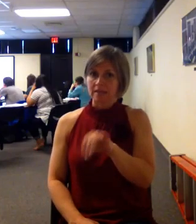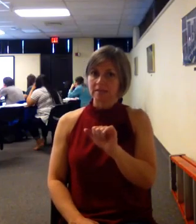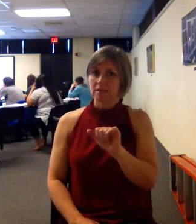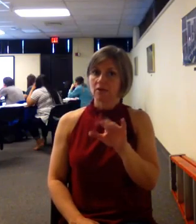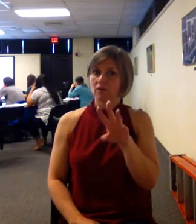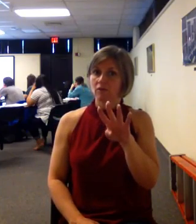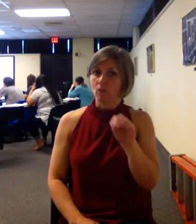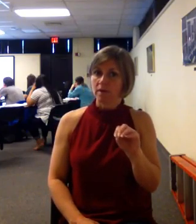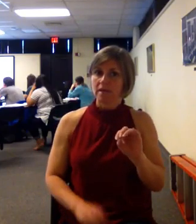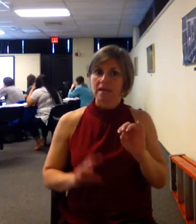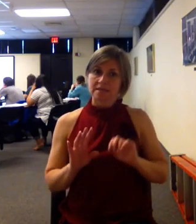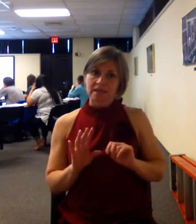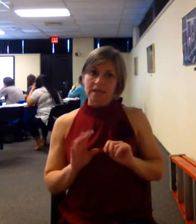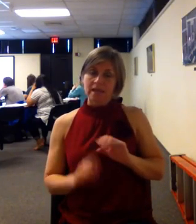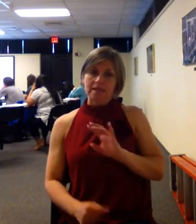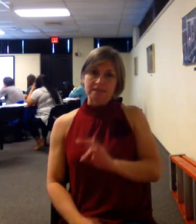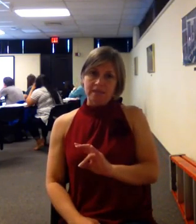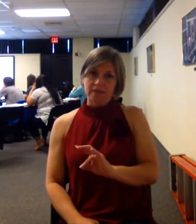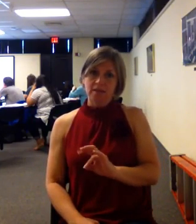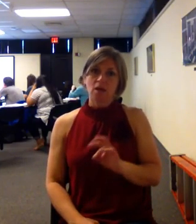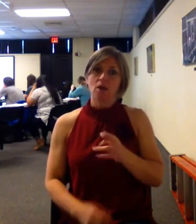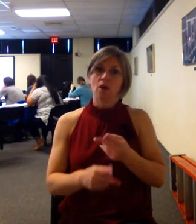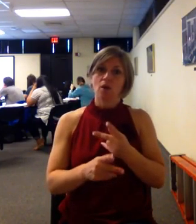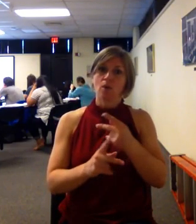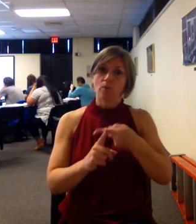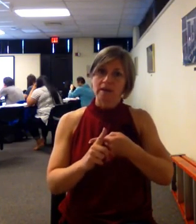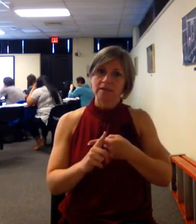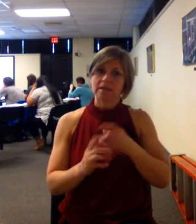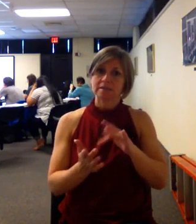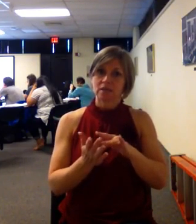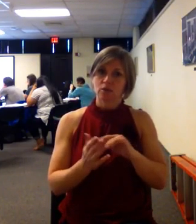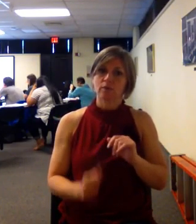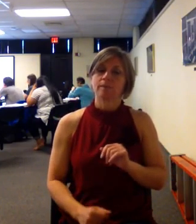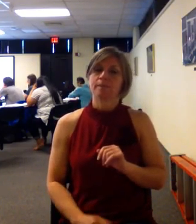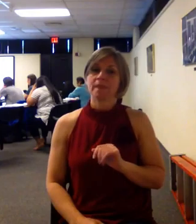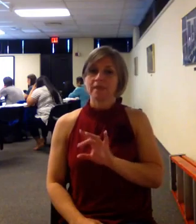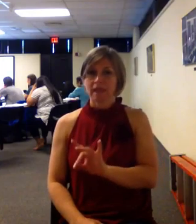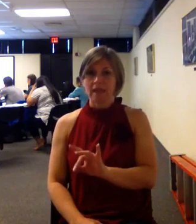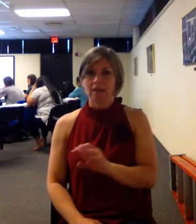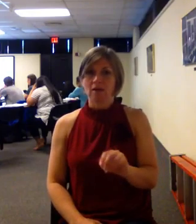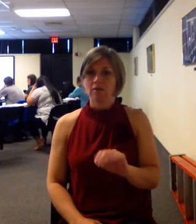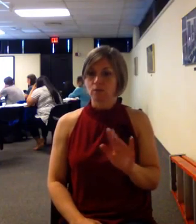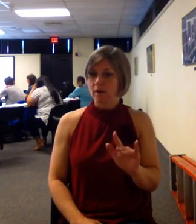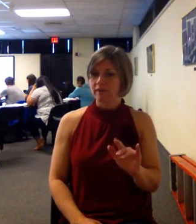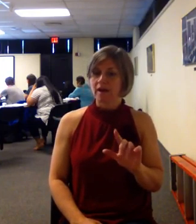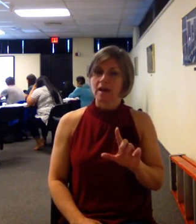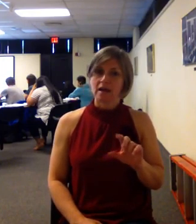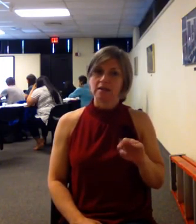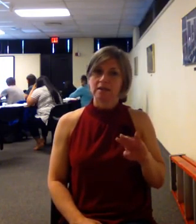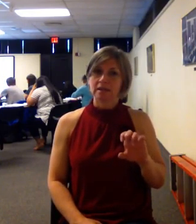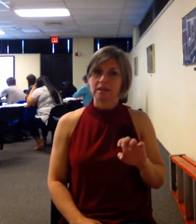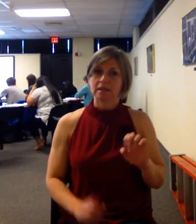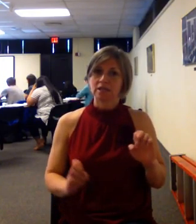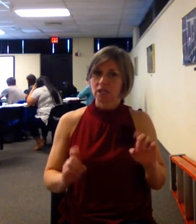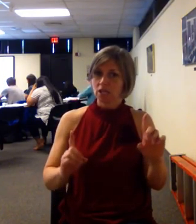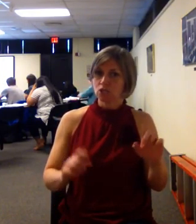25 is Rent-A-Center, 28%, and then 8 of the 25 is Lincoln Educational, 32%.